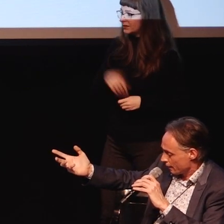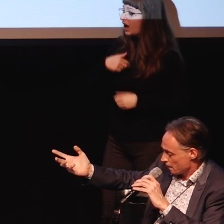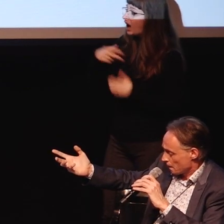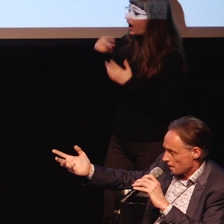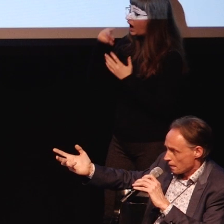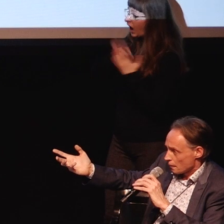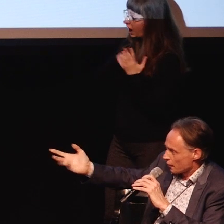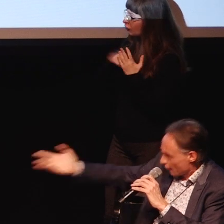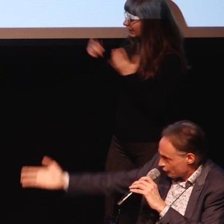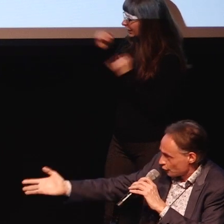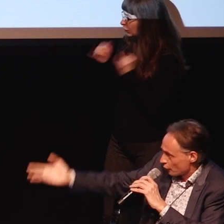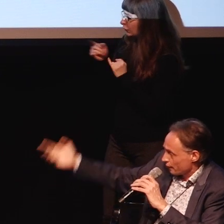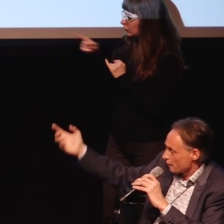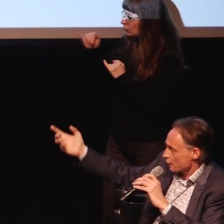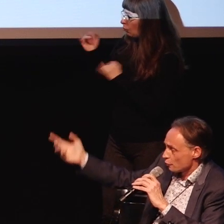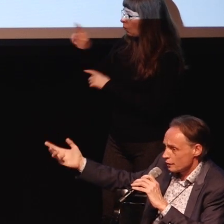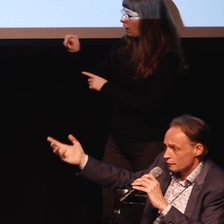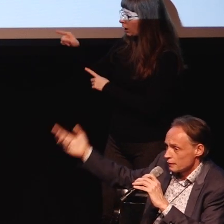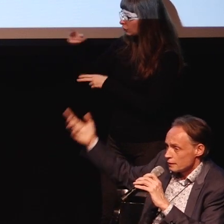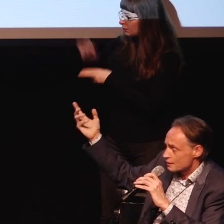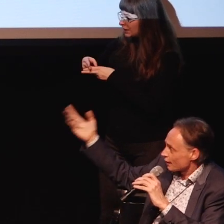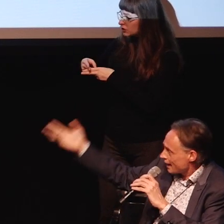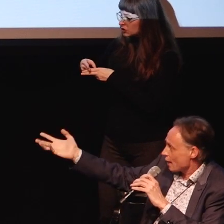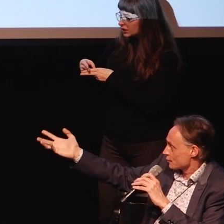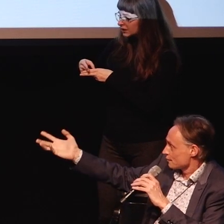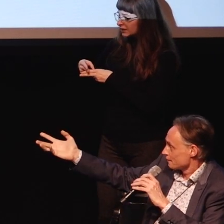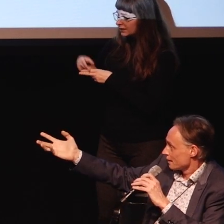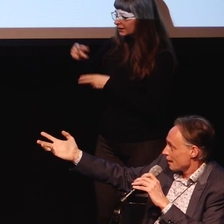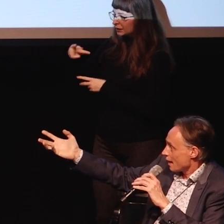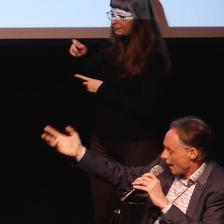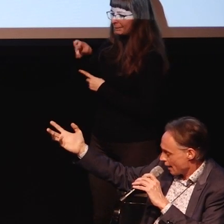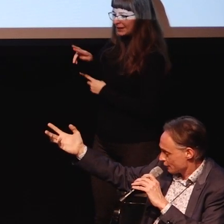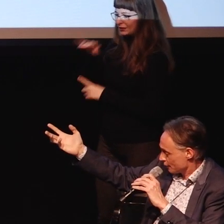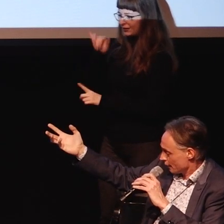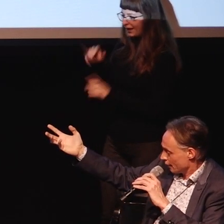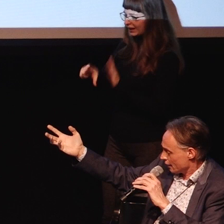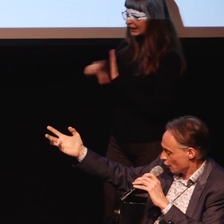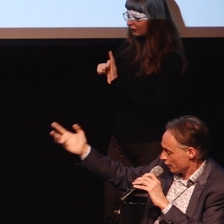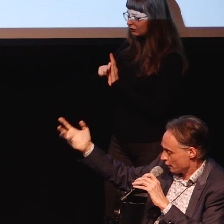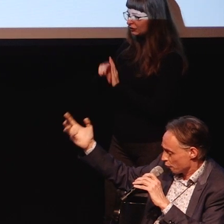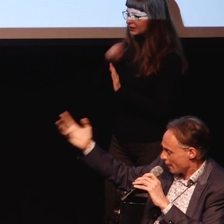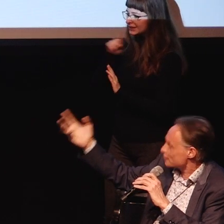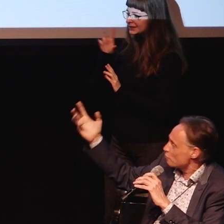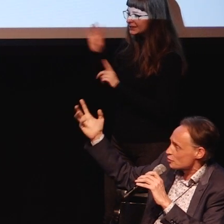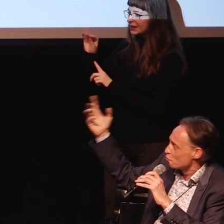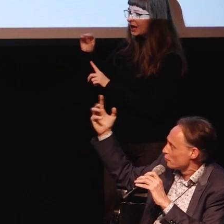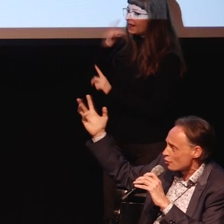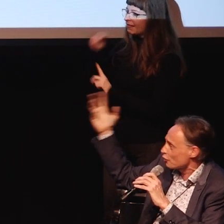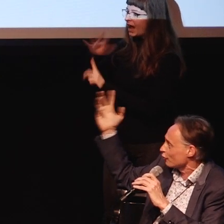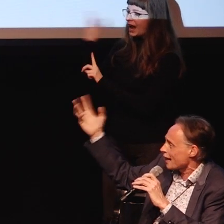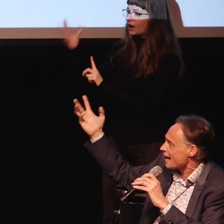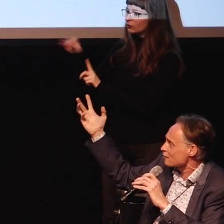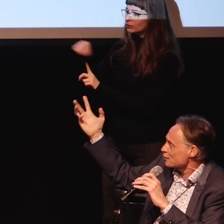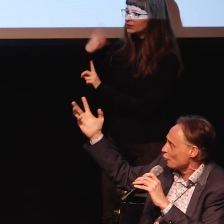that the character you play, Matthew Peter, is a lighthouse. And, you know, brightest, most